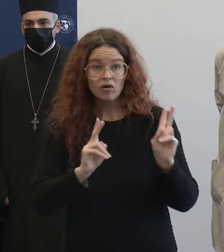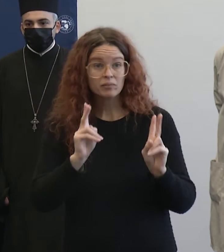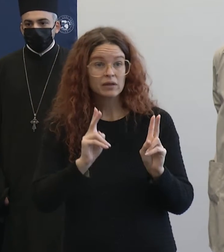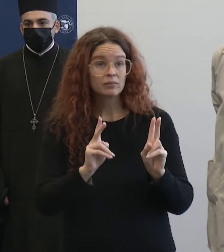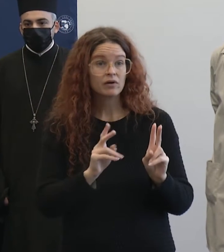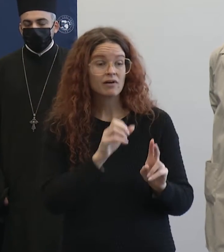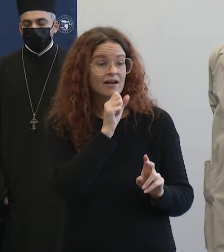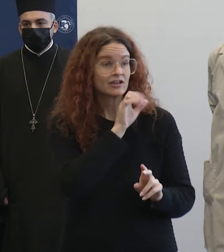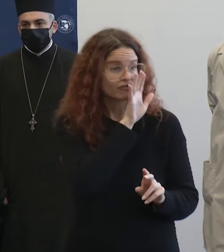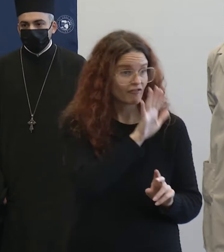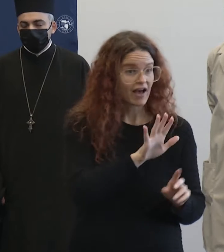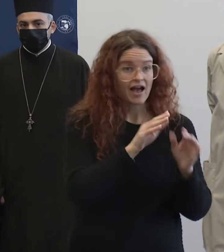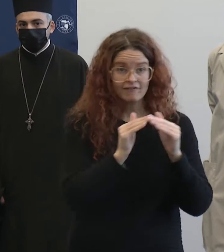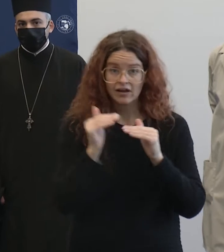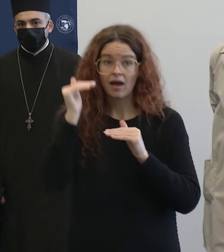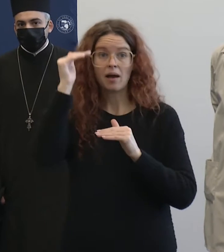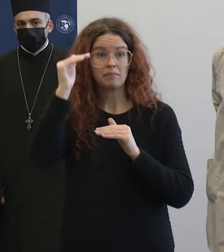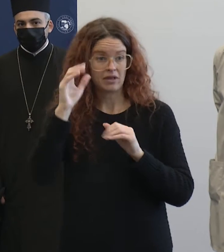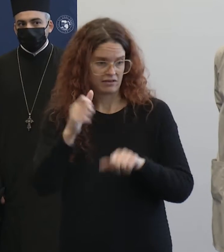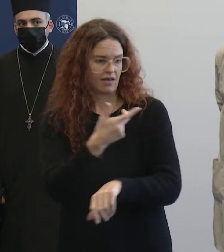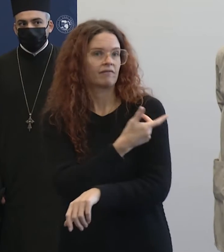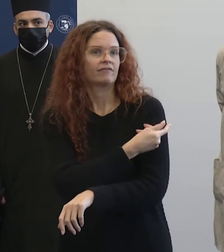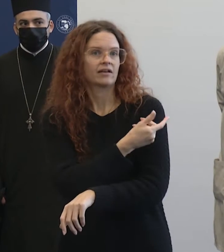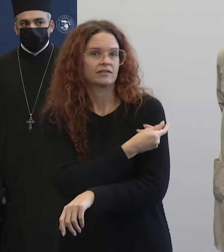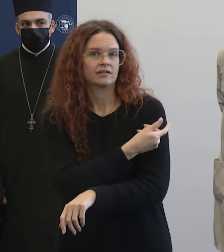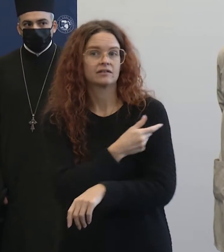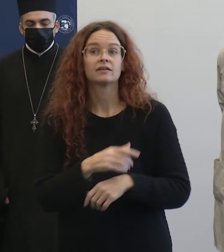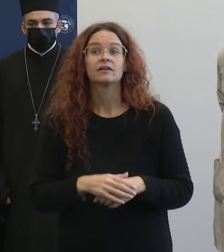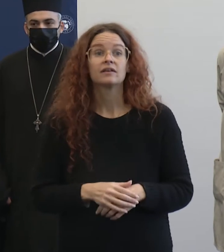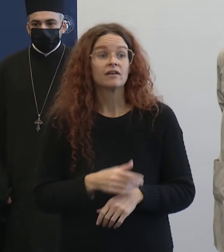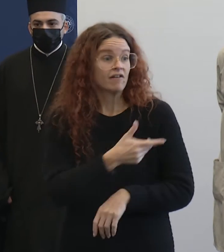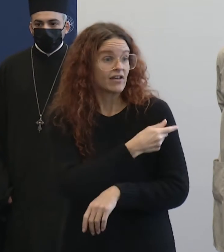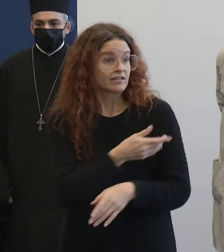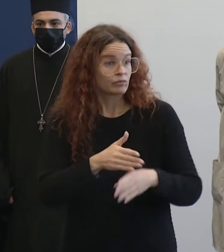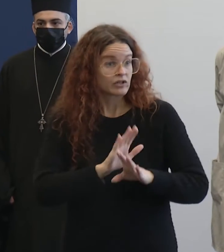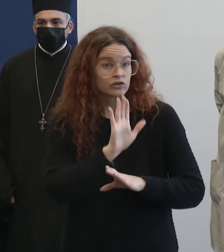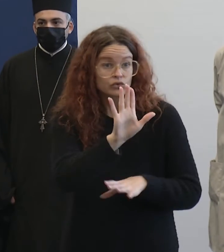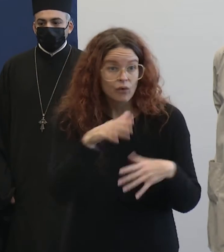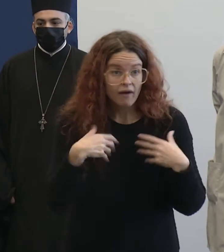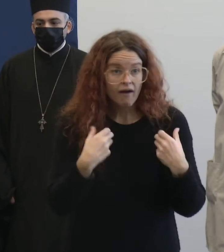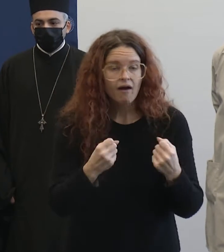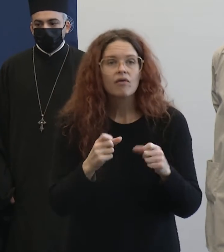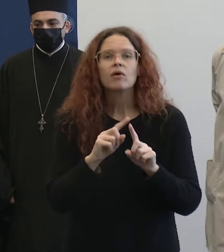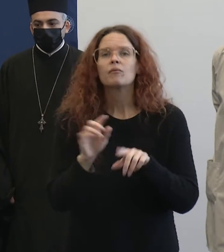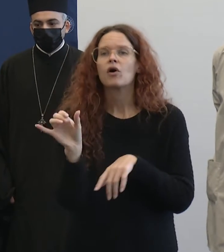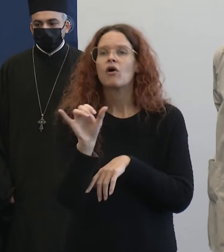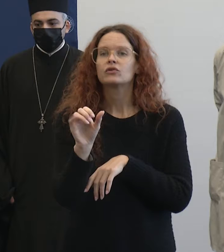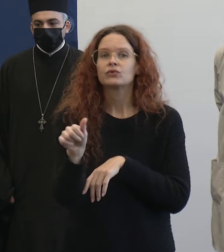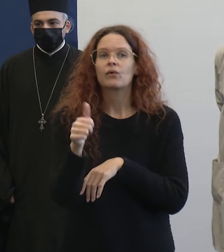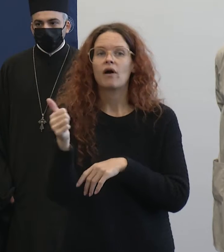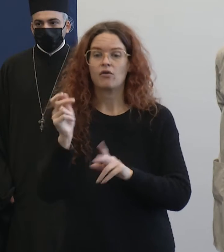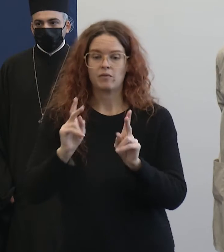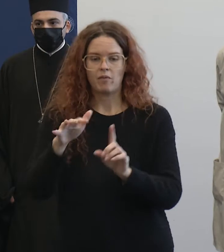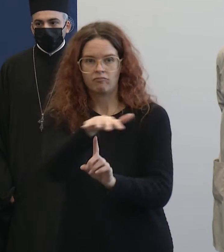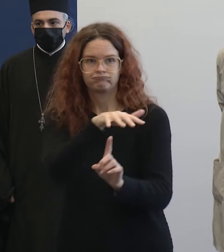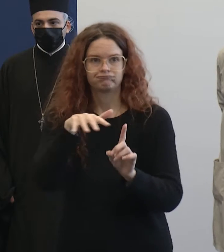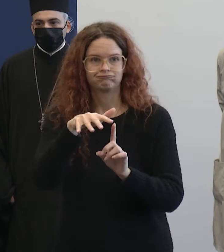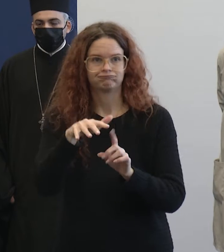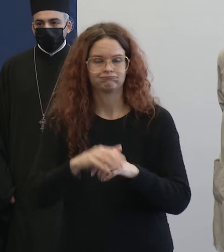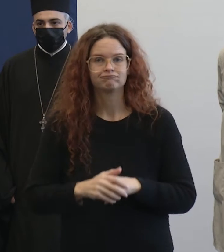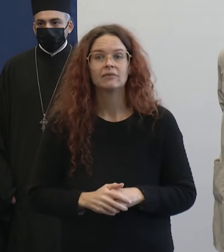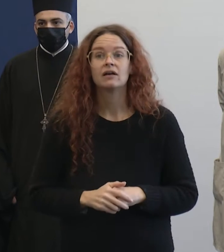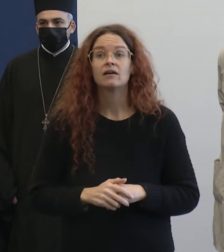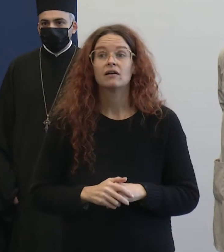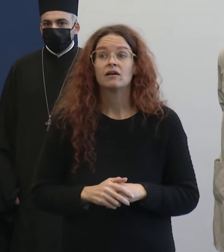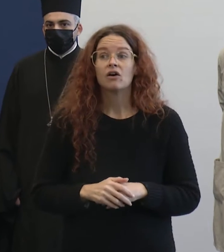age 5 and older can get a shot, and getting vaccinated not only protects your health, but the health of those around you. One of the